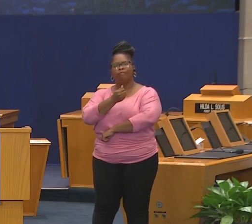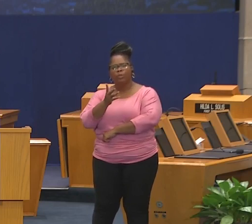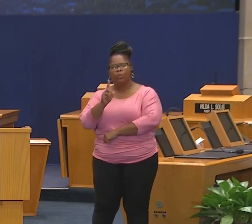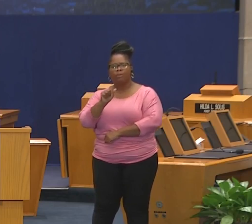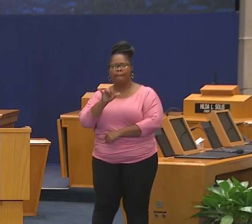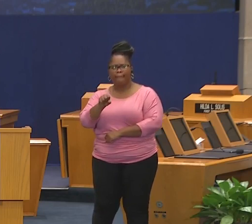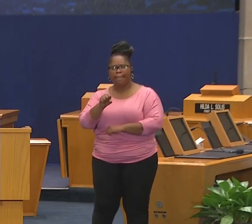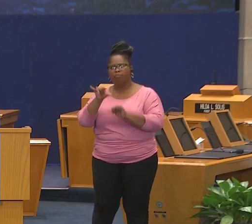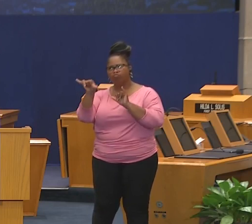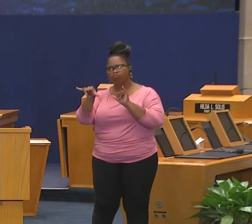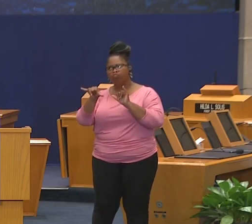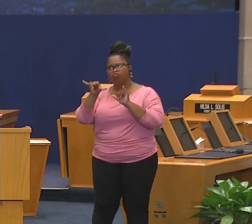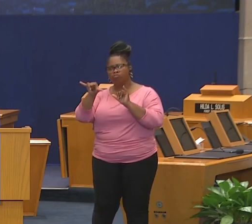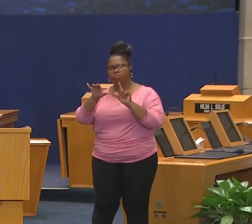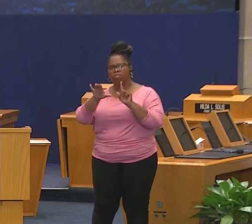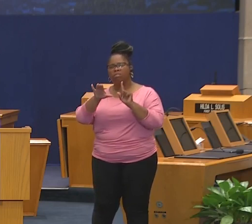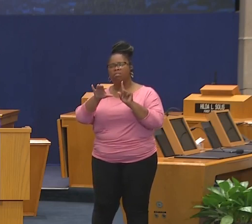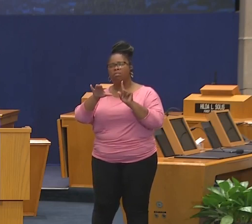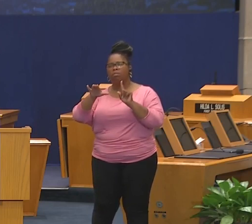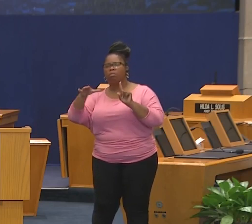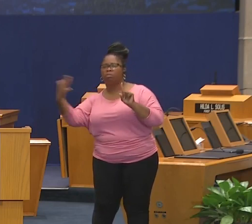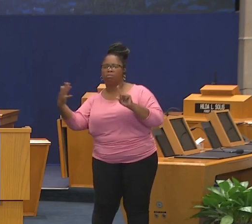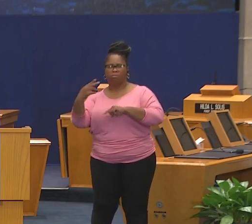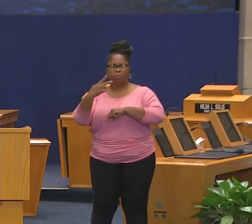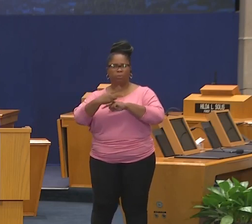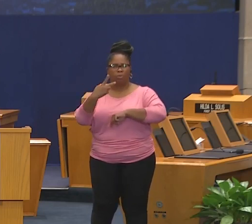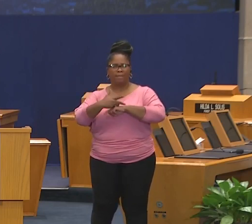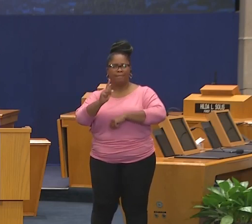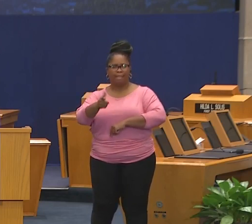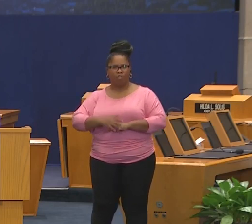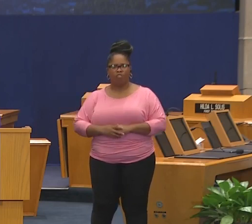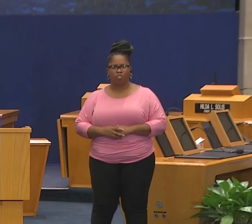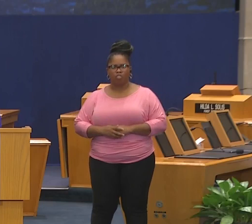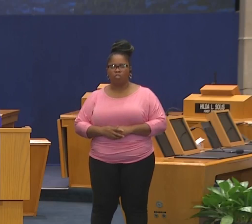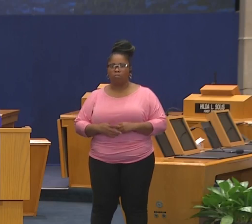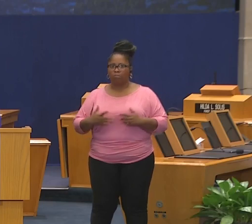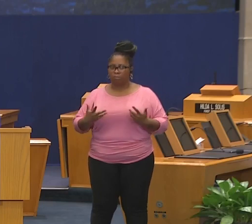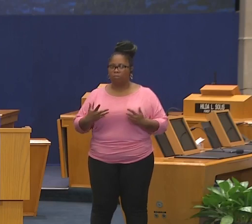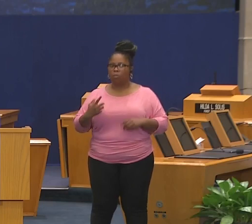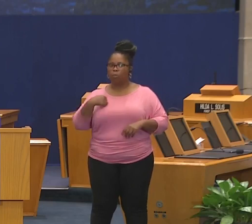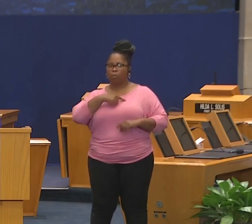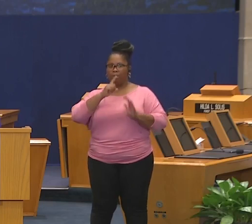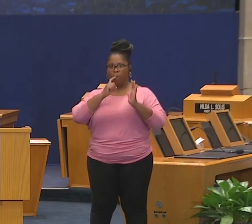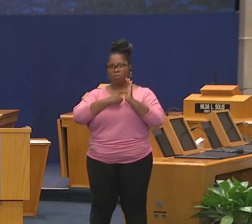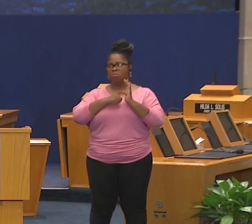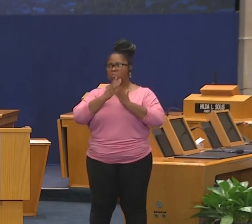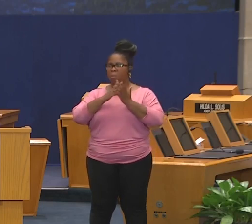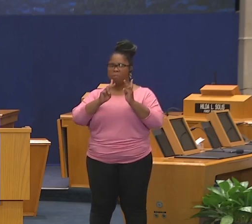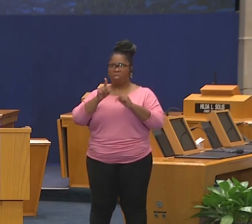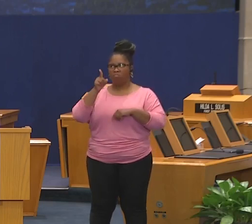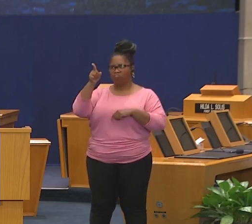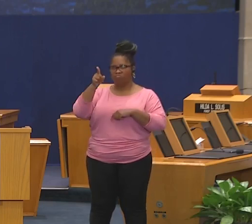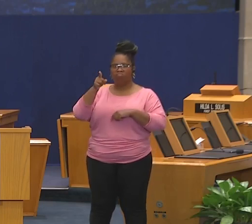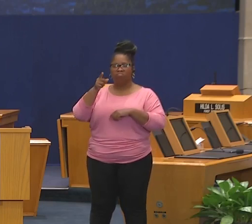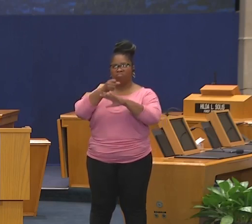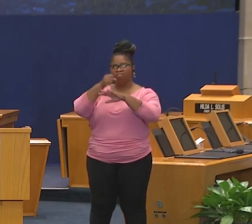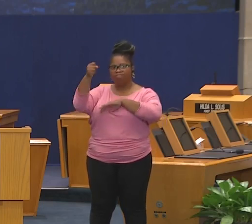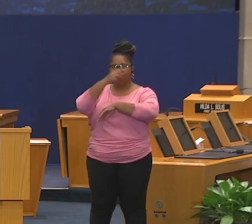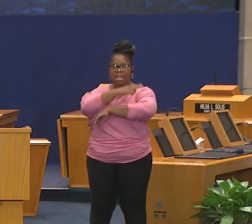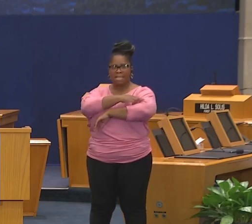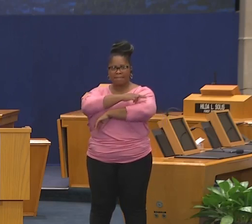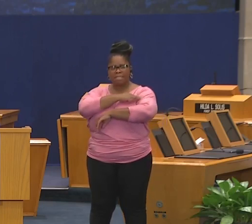actually pass away. And so one of the things that we're seeing is the possibility that people are in the hospital and then they